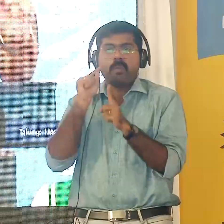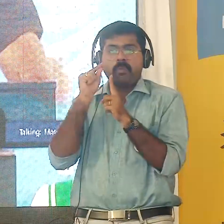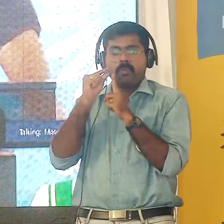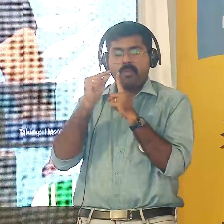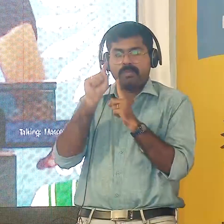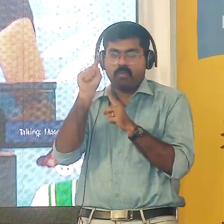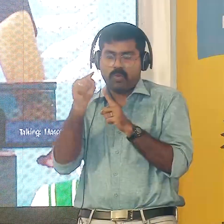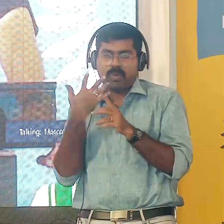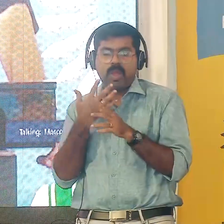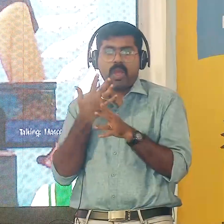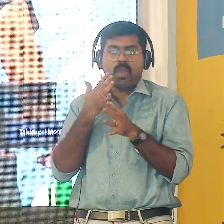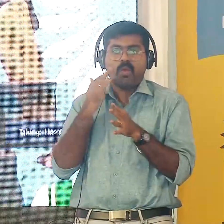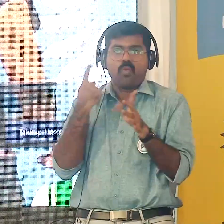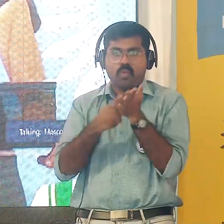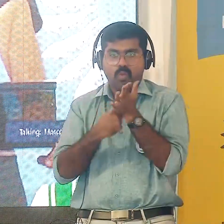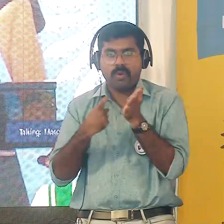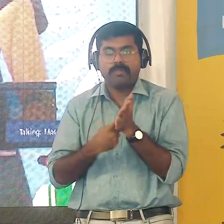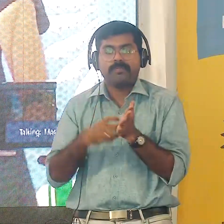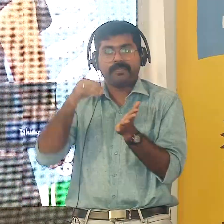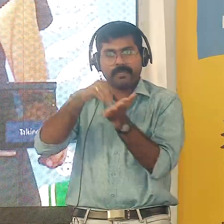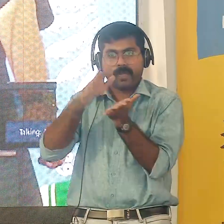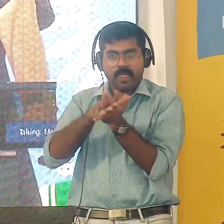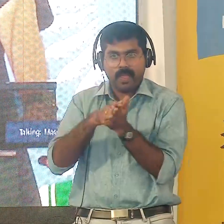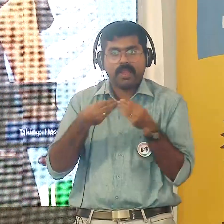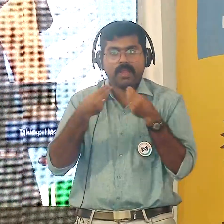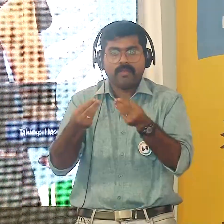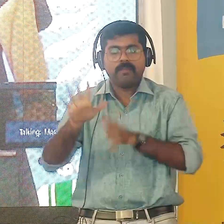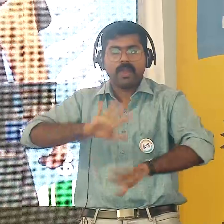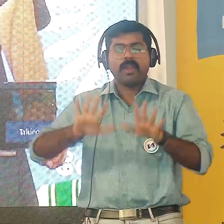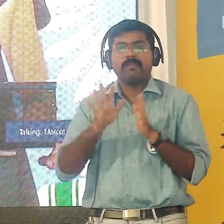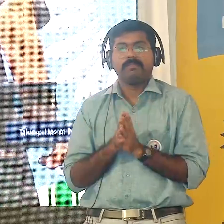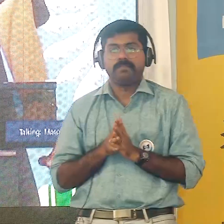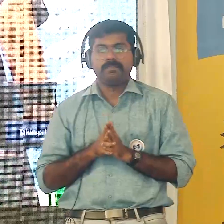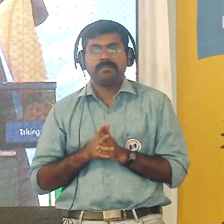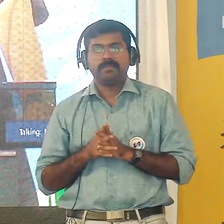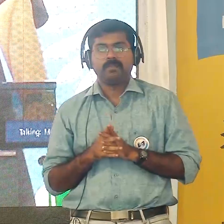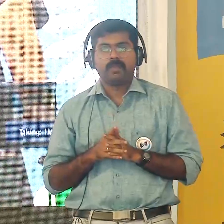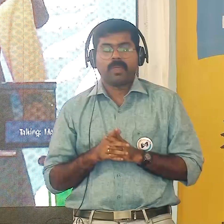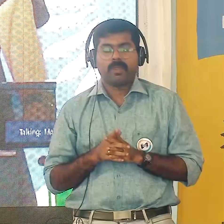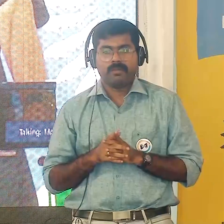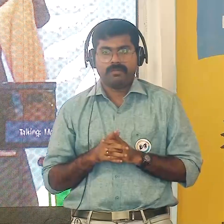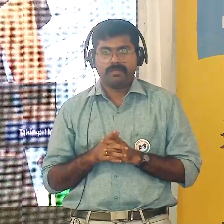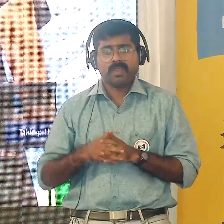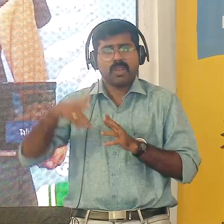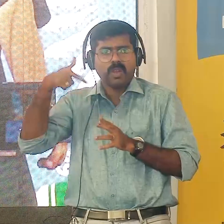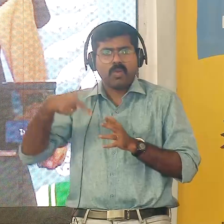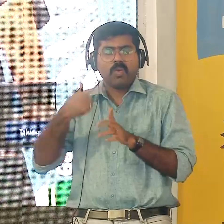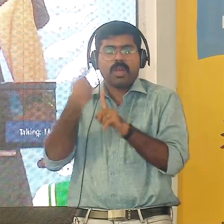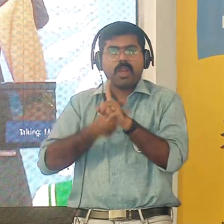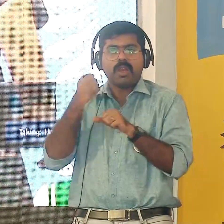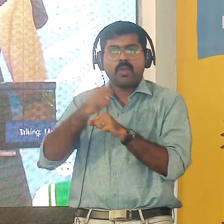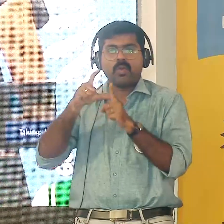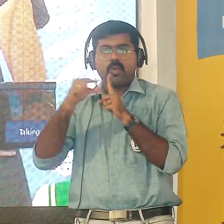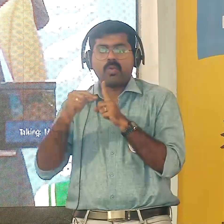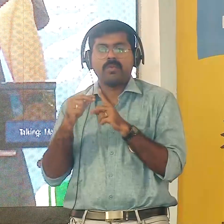objective that is to which our land, the current phase of our land reform is